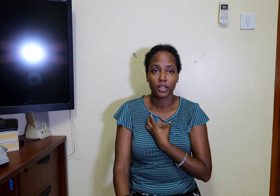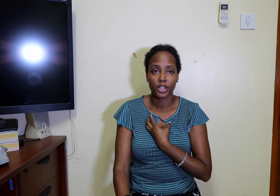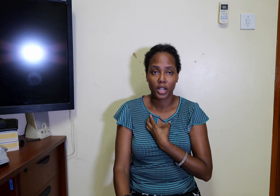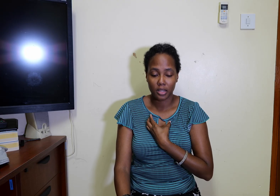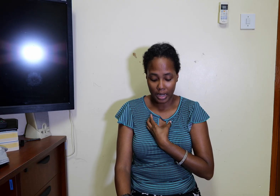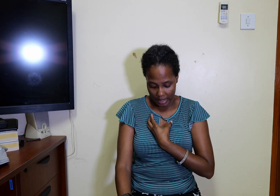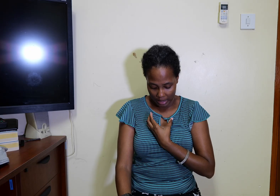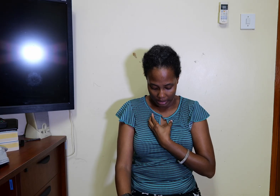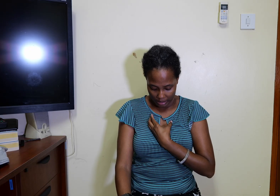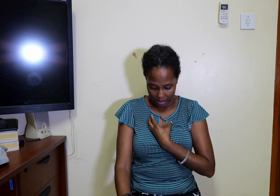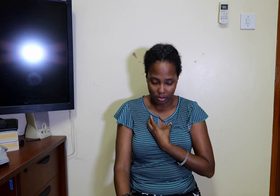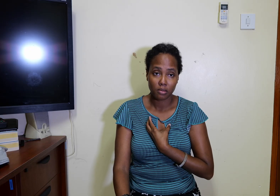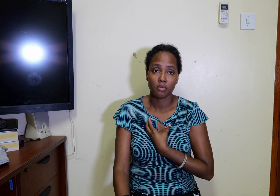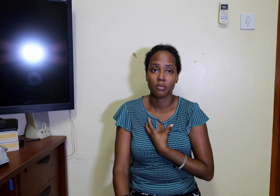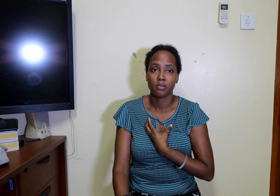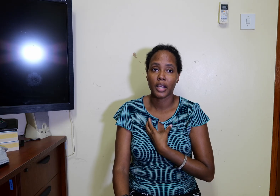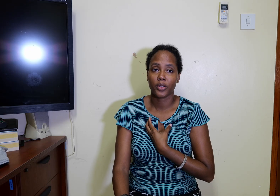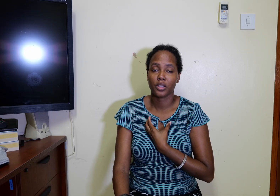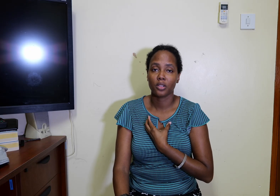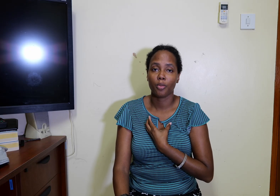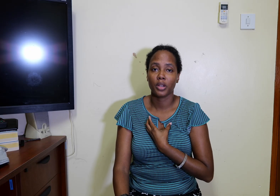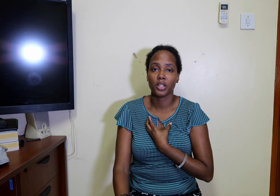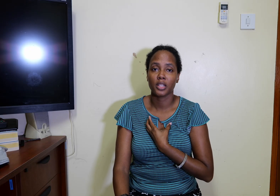your chest like this, like you're resting a cup on your chest, and you're